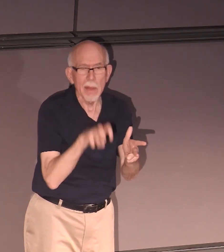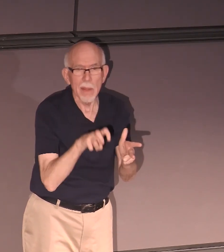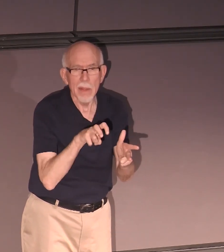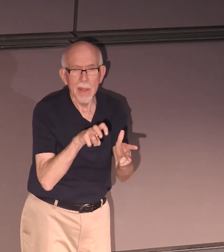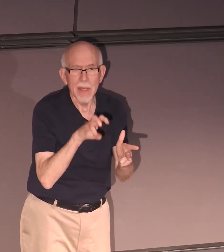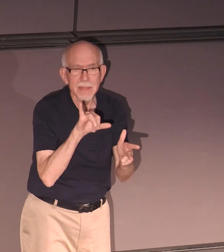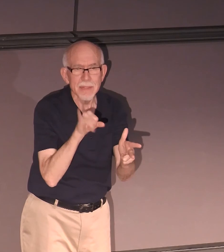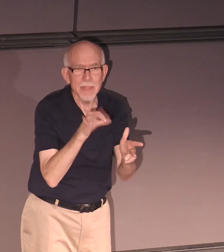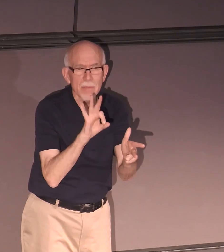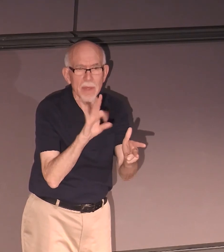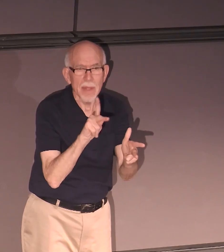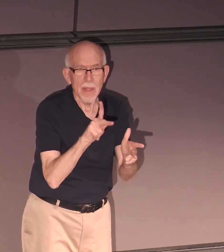I saw Jackie Kennedy